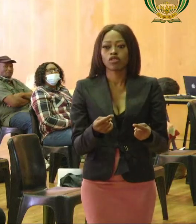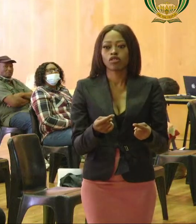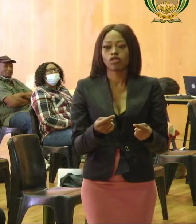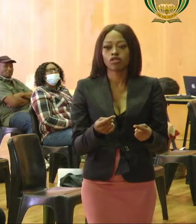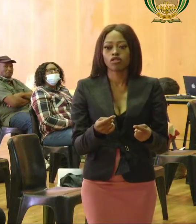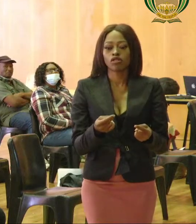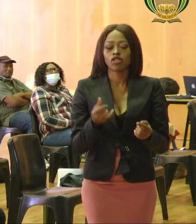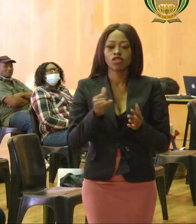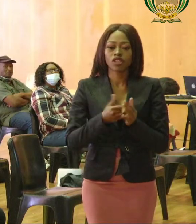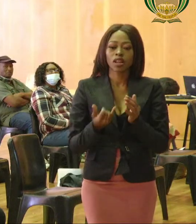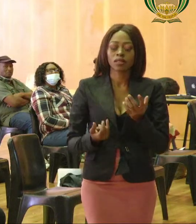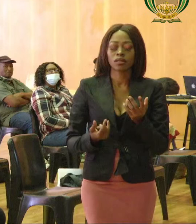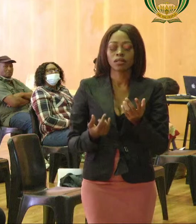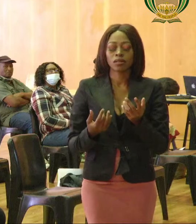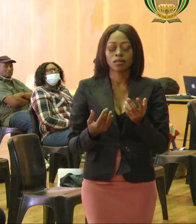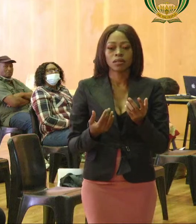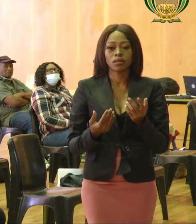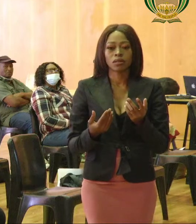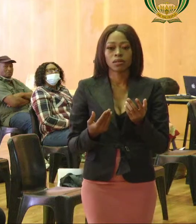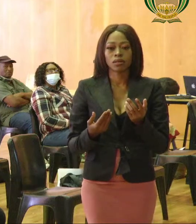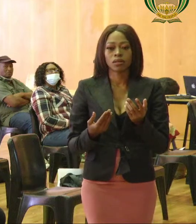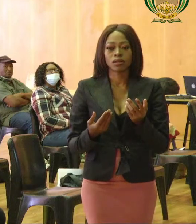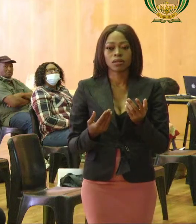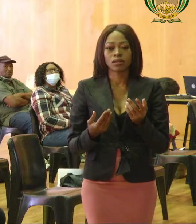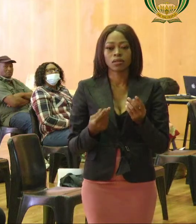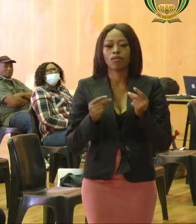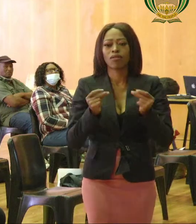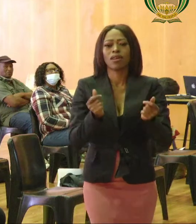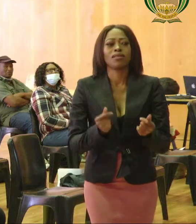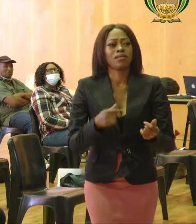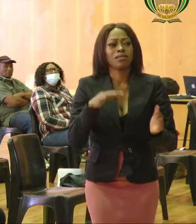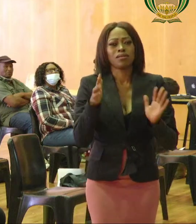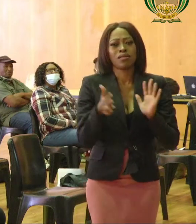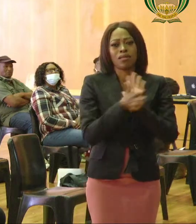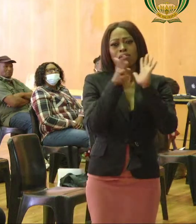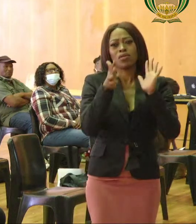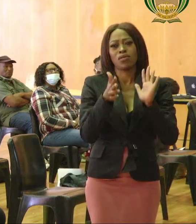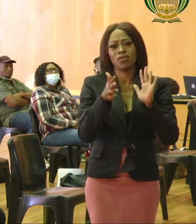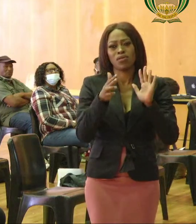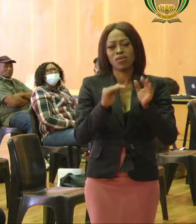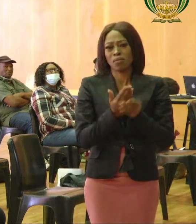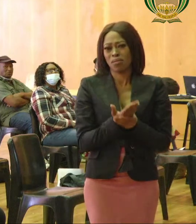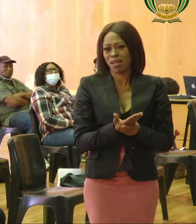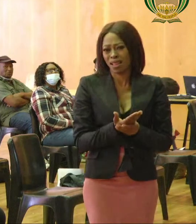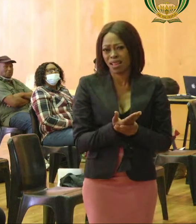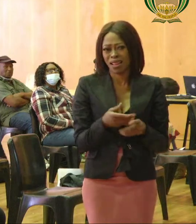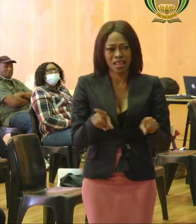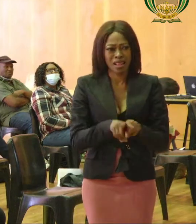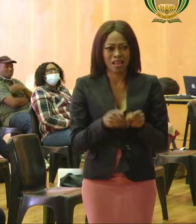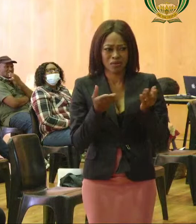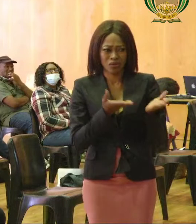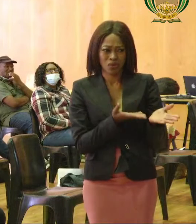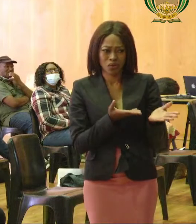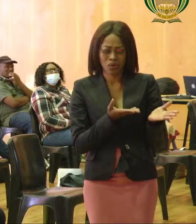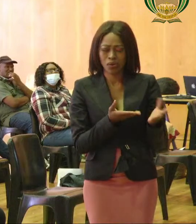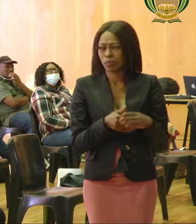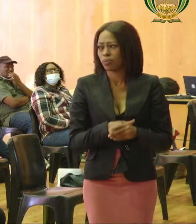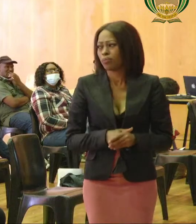voting cows to rubber stamp the bill as it's suggested